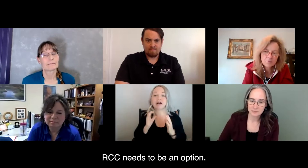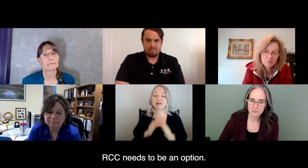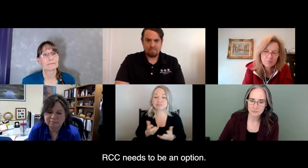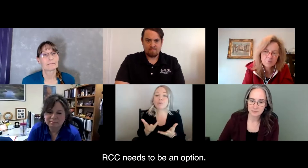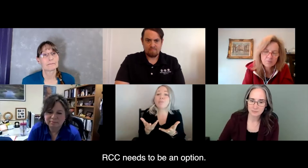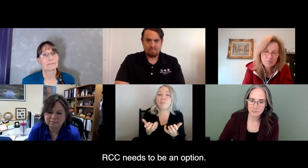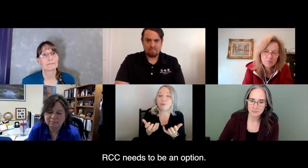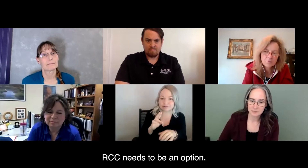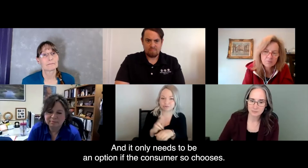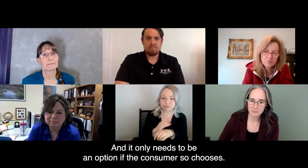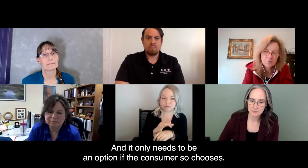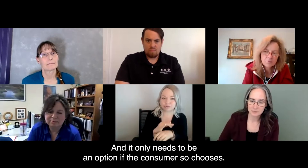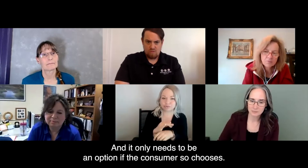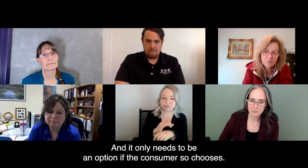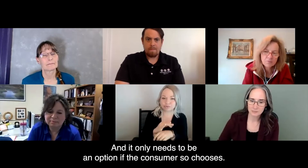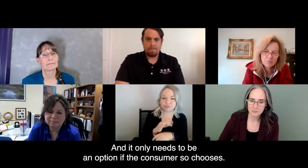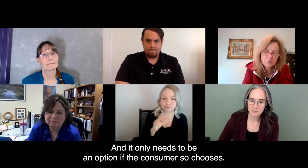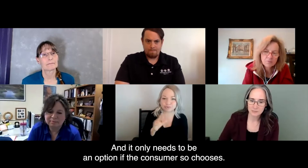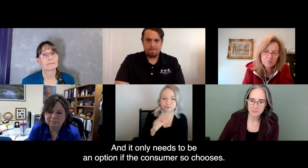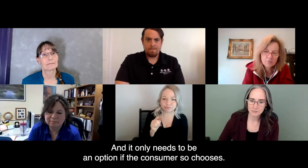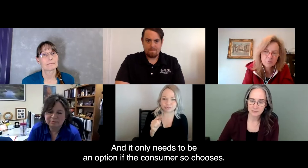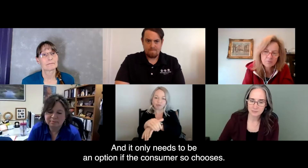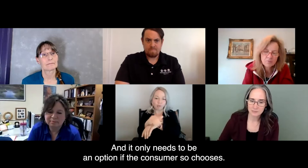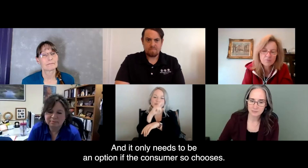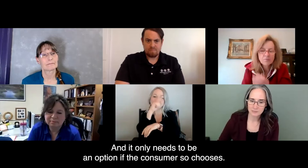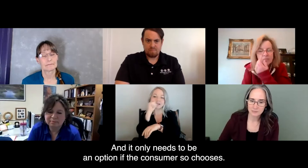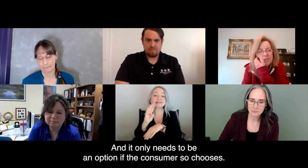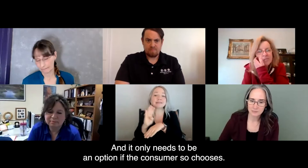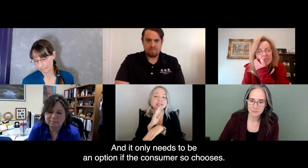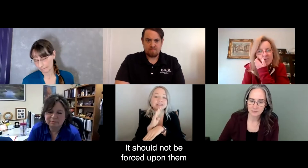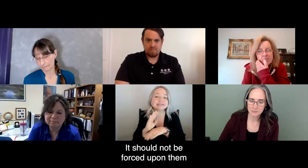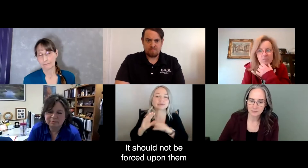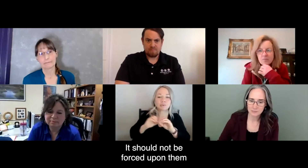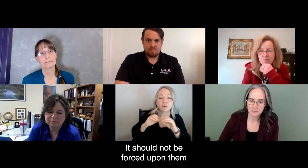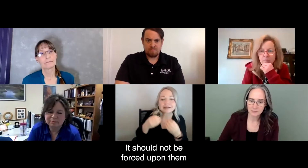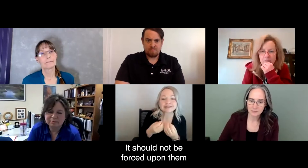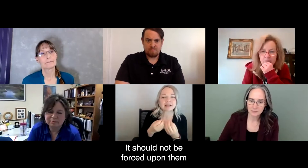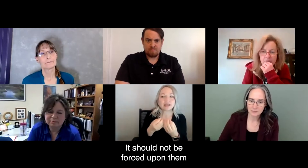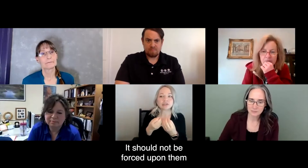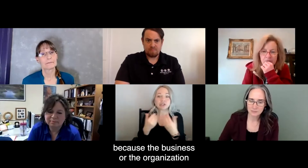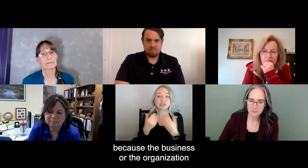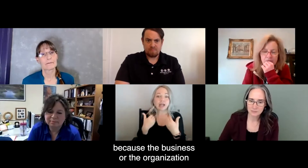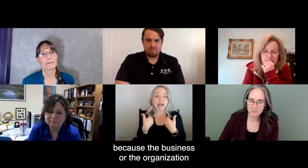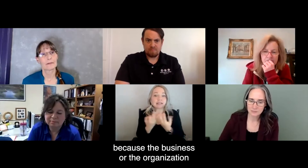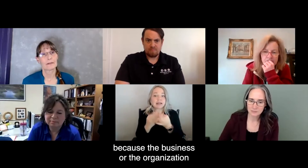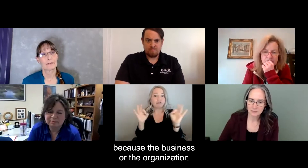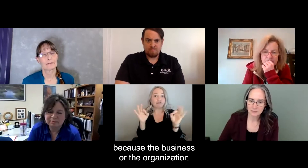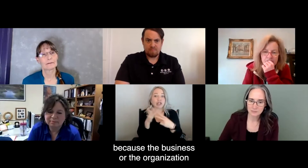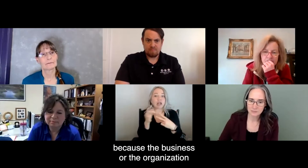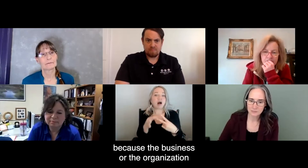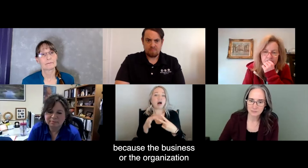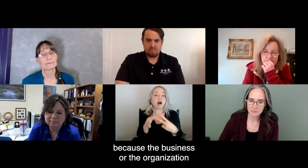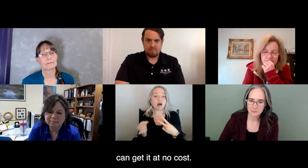RCC needs to be an option, and it only needs to be an option if the consumer so chooses. It should not be forced upon them because the business